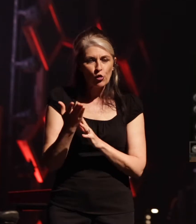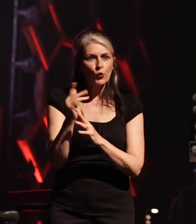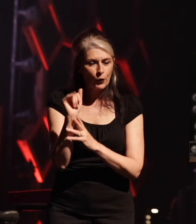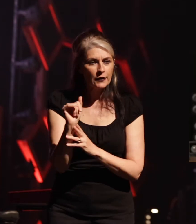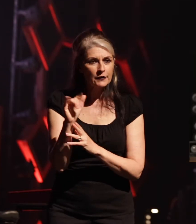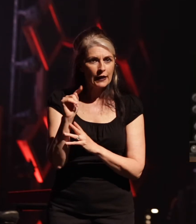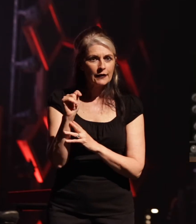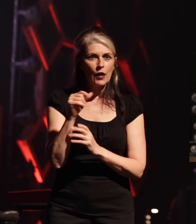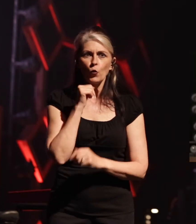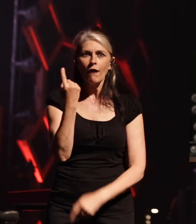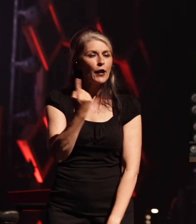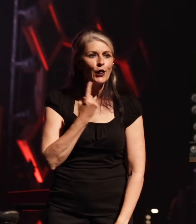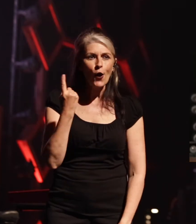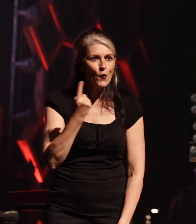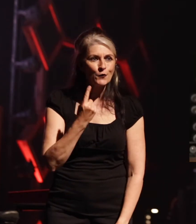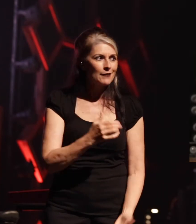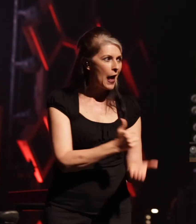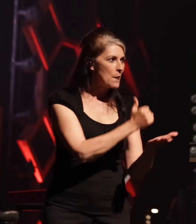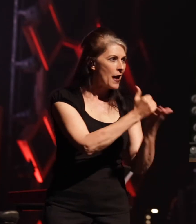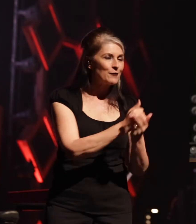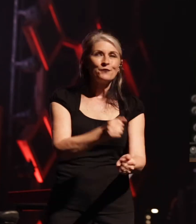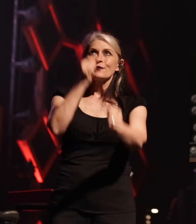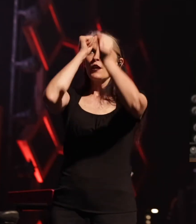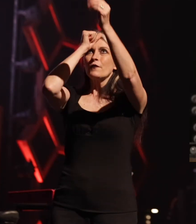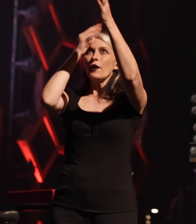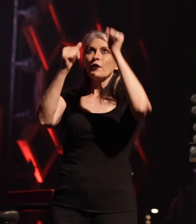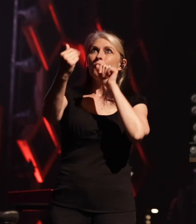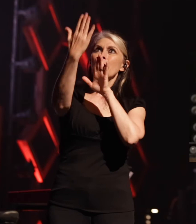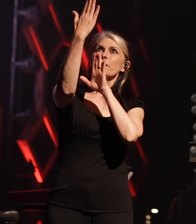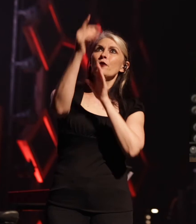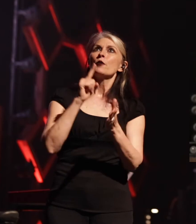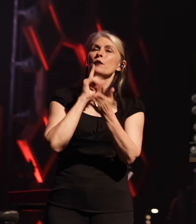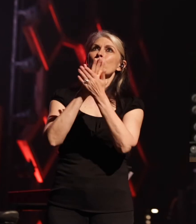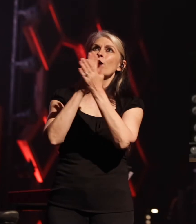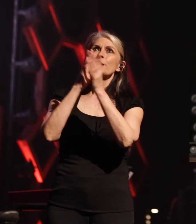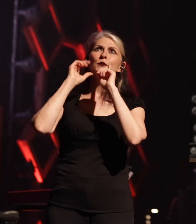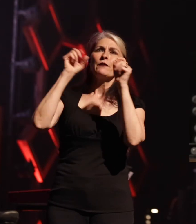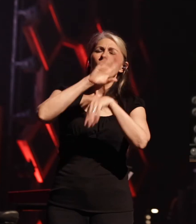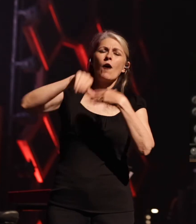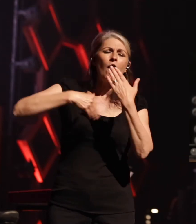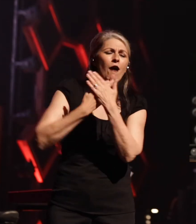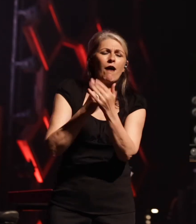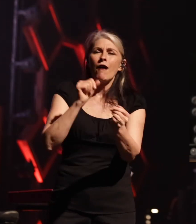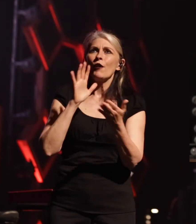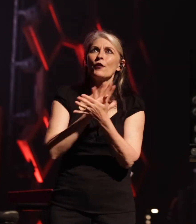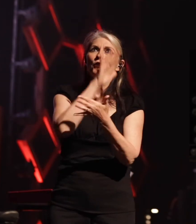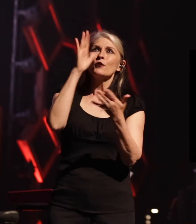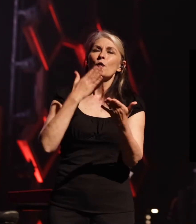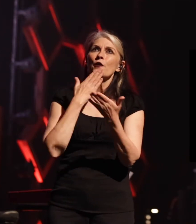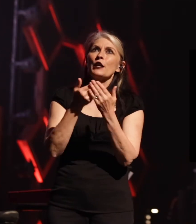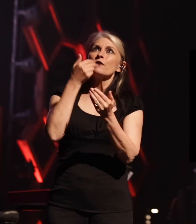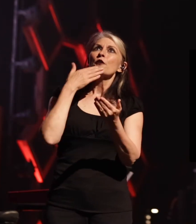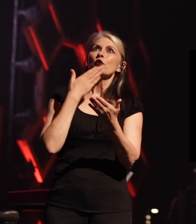alone. Amen. Father God, we come before you and we praise you. We give you all the glory. We thank you for your goodness in our life. I'm